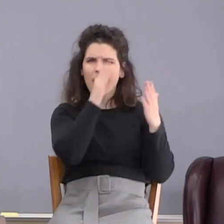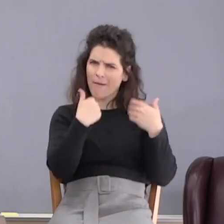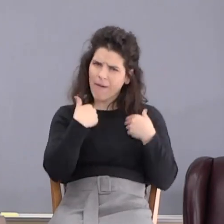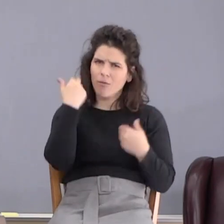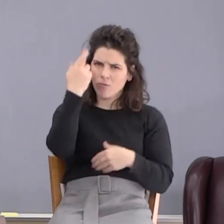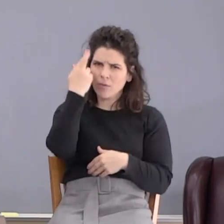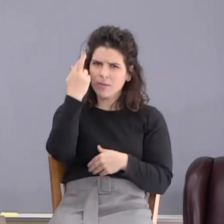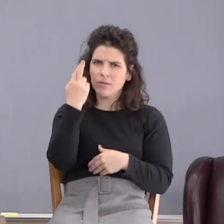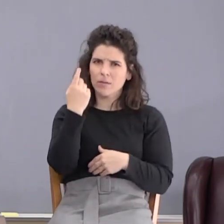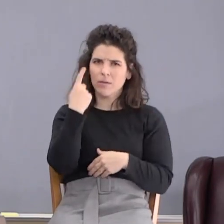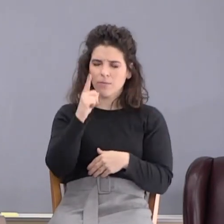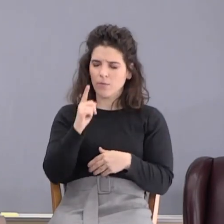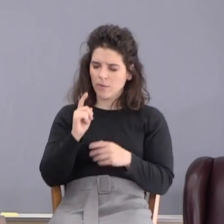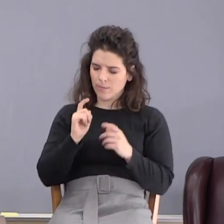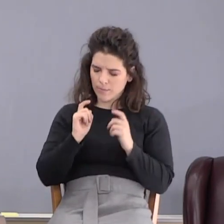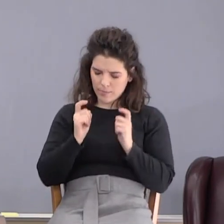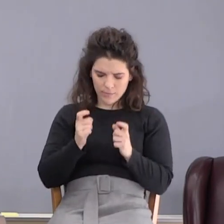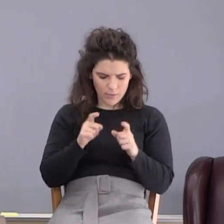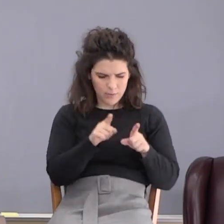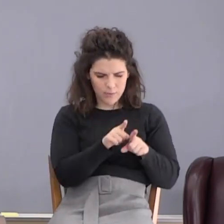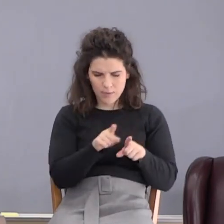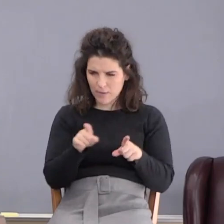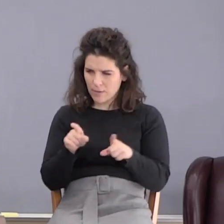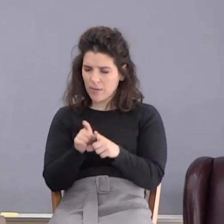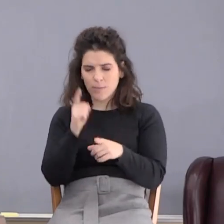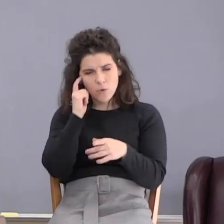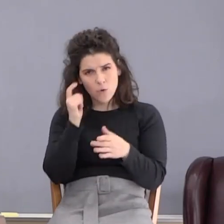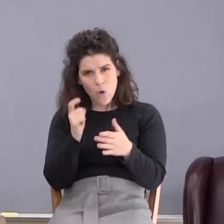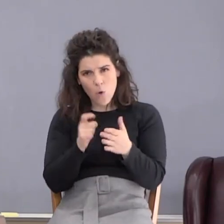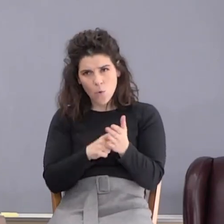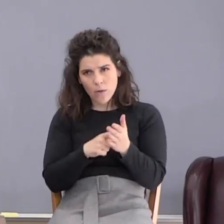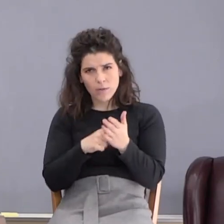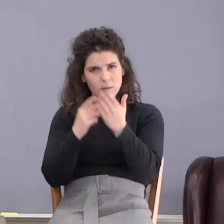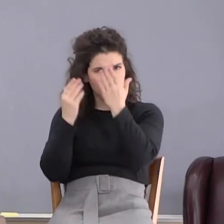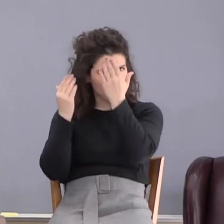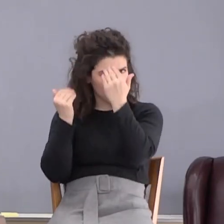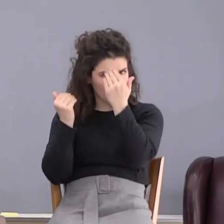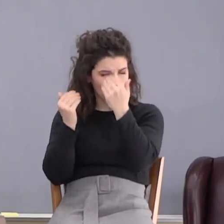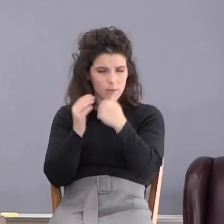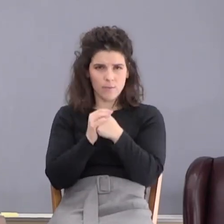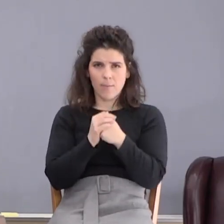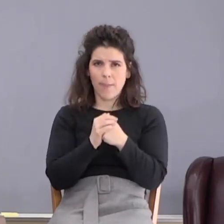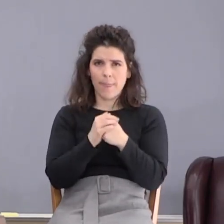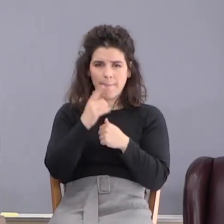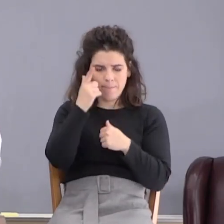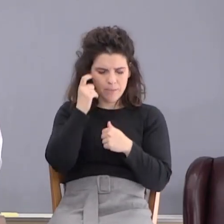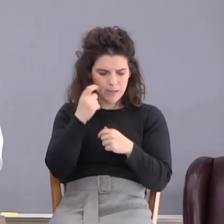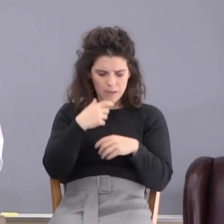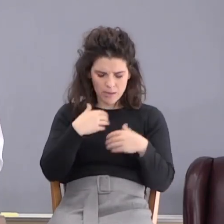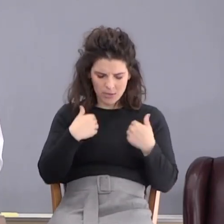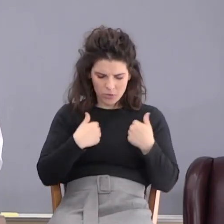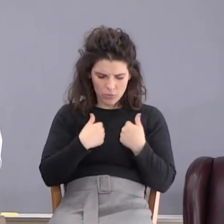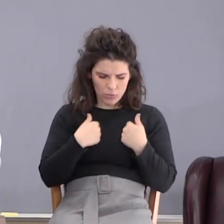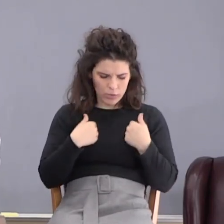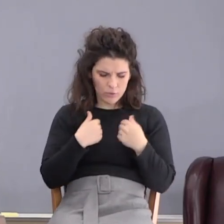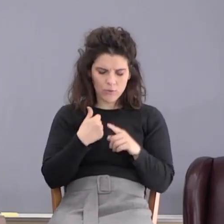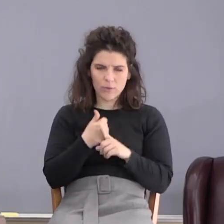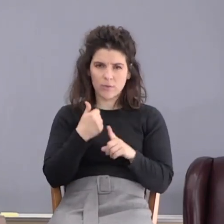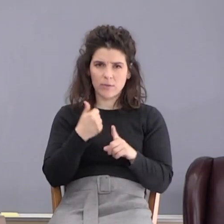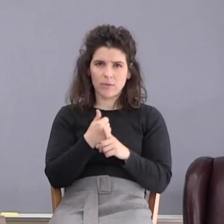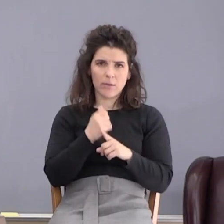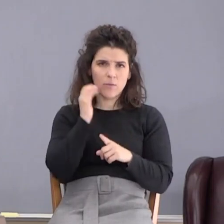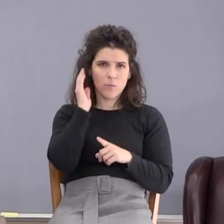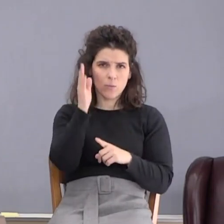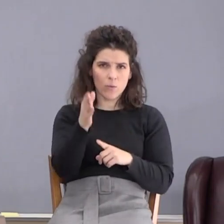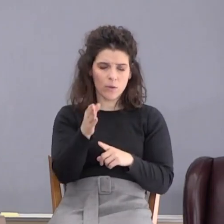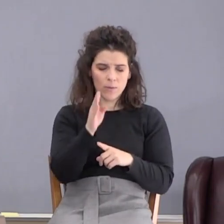reason, who has subjected the same, notice, in hope, because the creature itself also shall